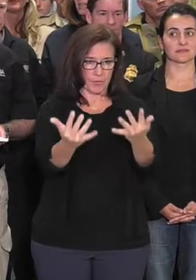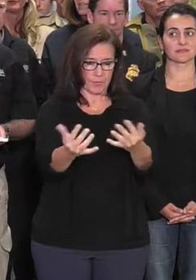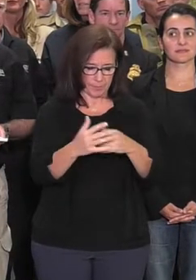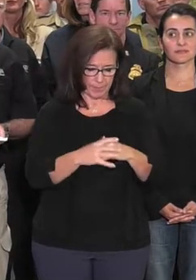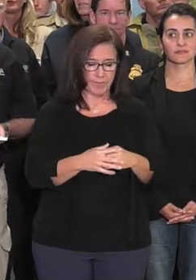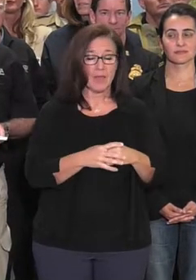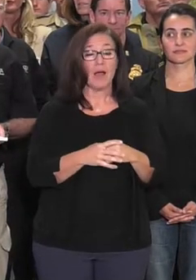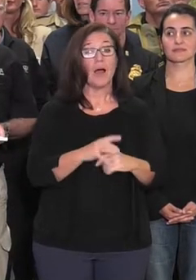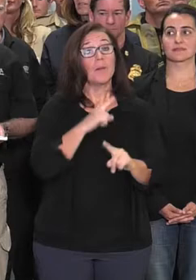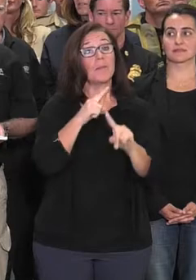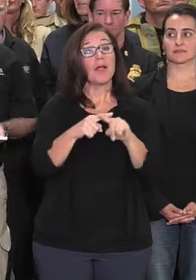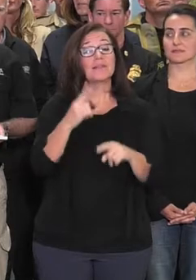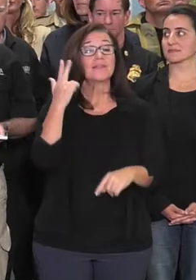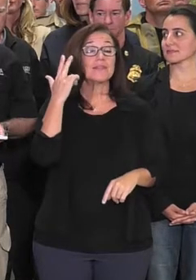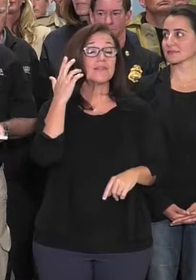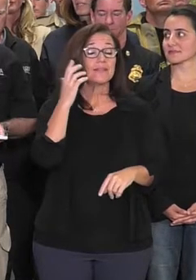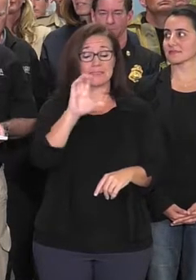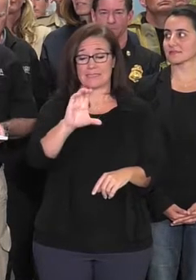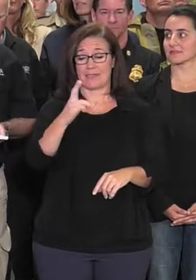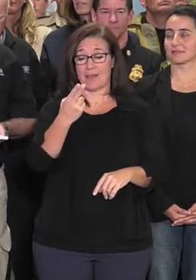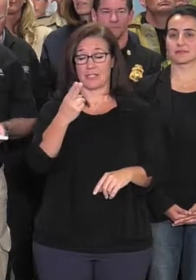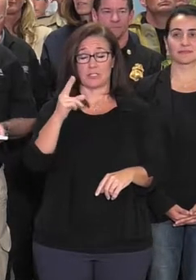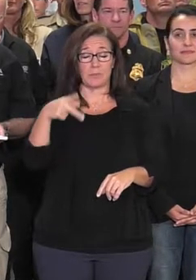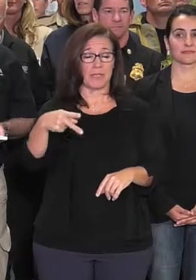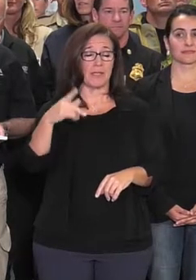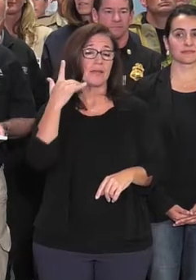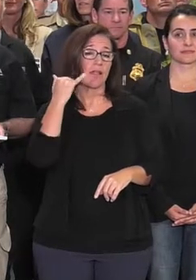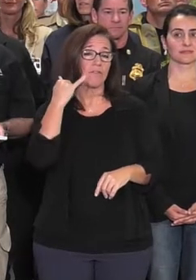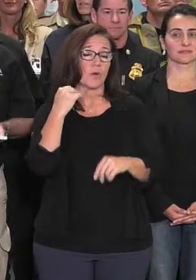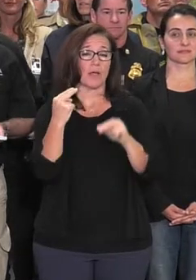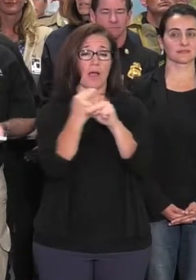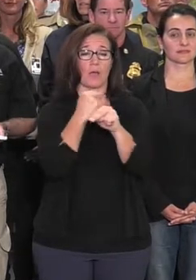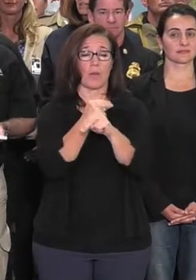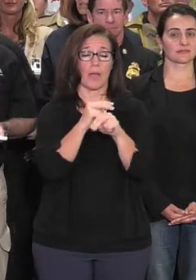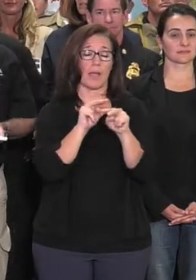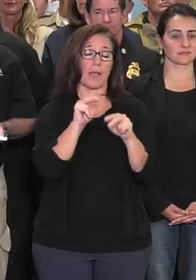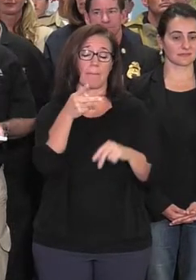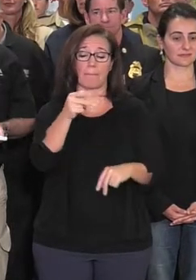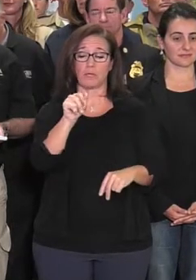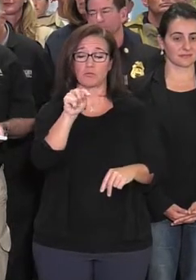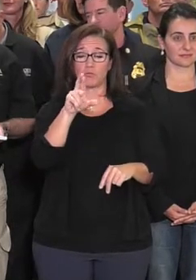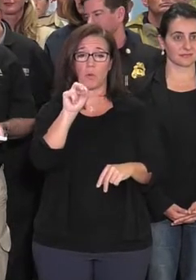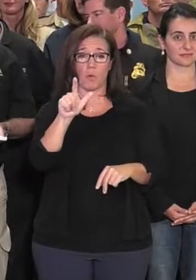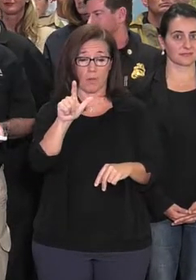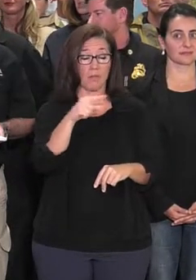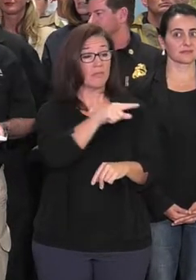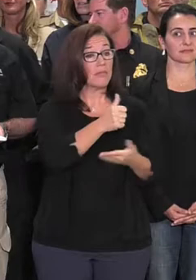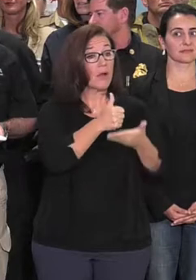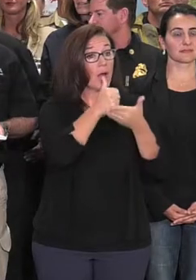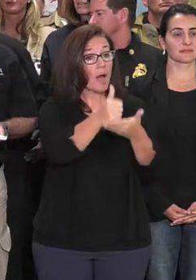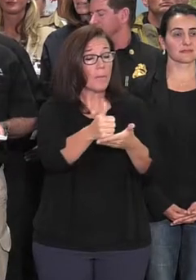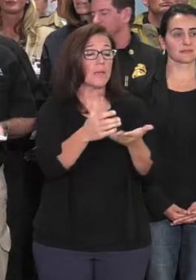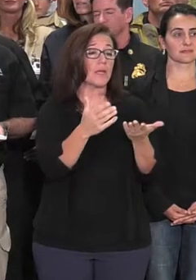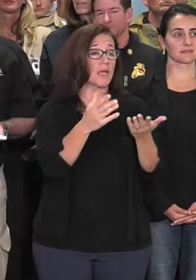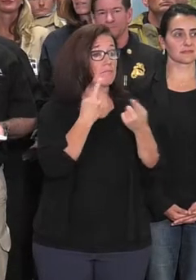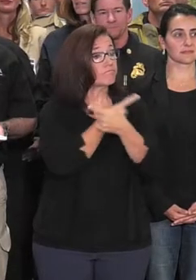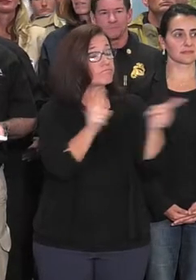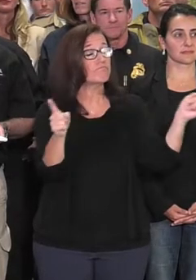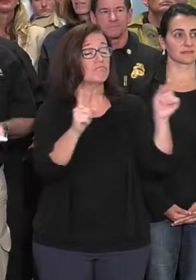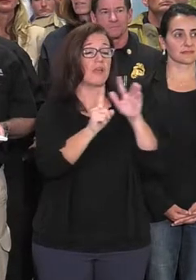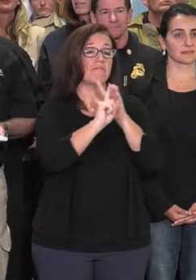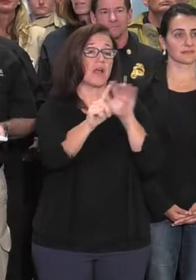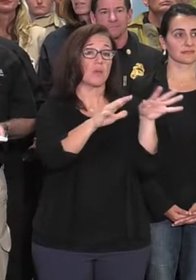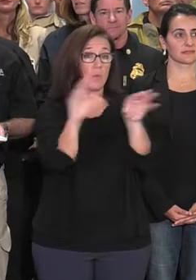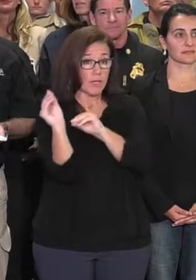Highway Patrol, and they have been working with also local law enforcement, not only helping with evacuations and aircraft, but in support